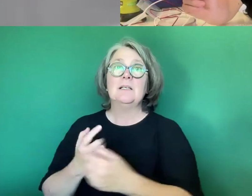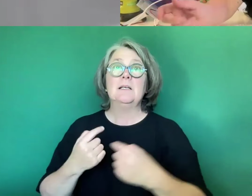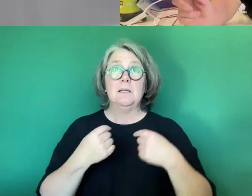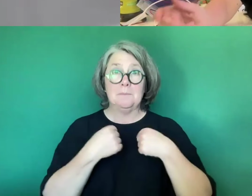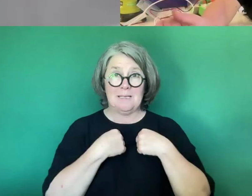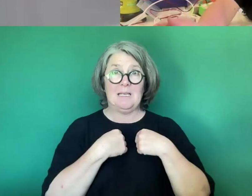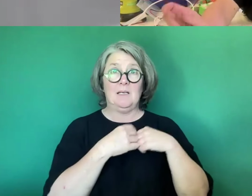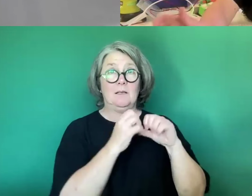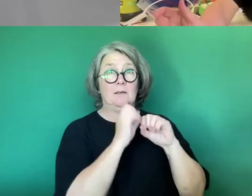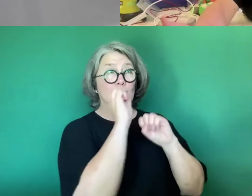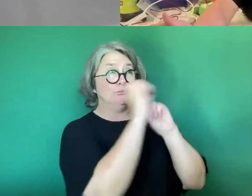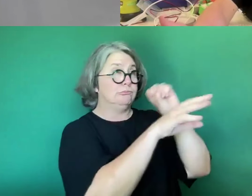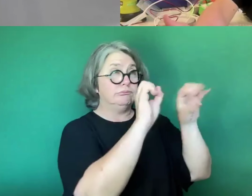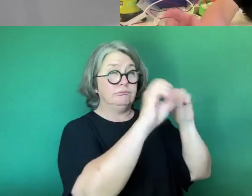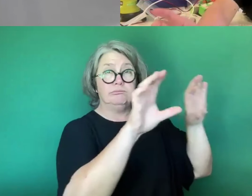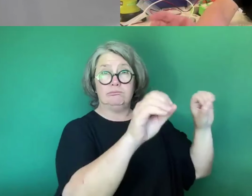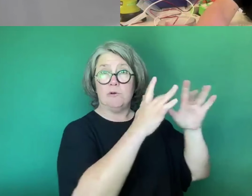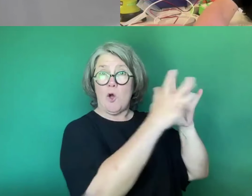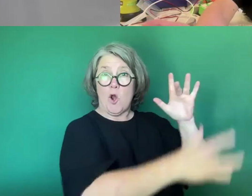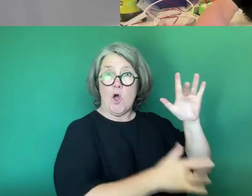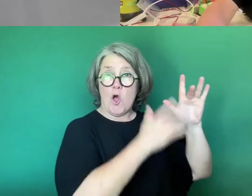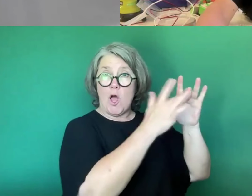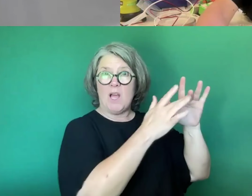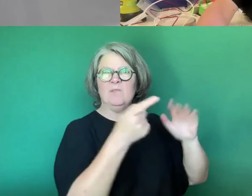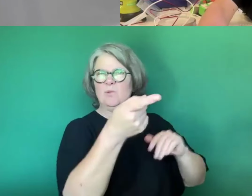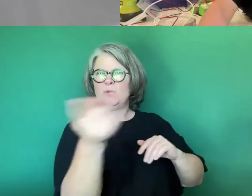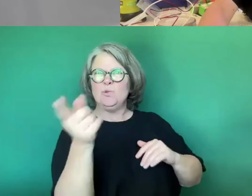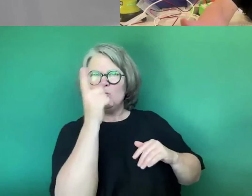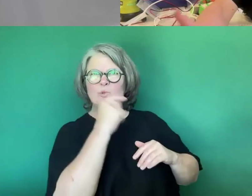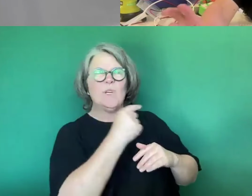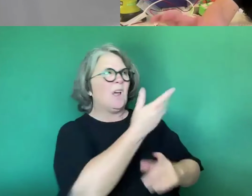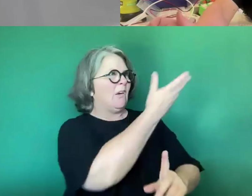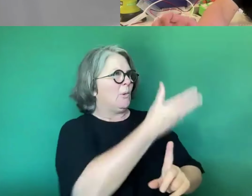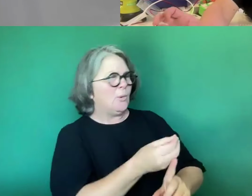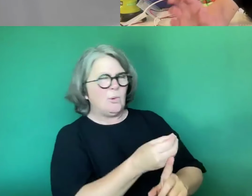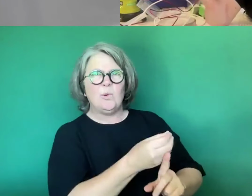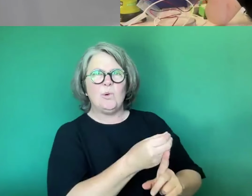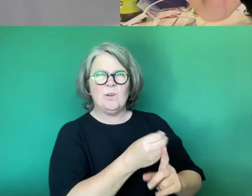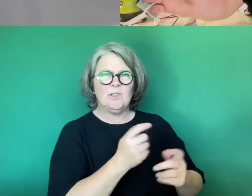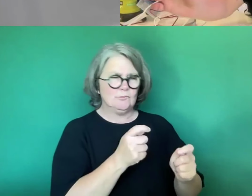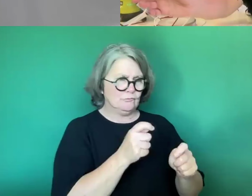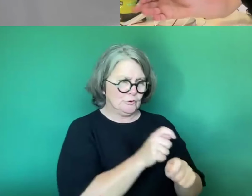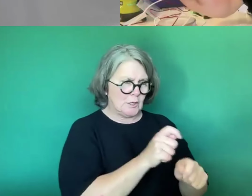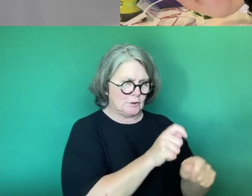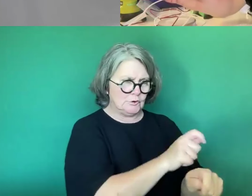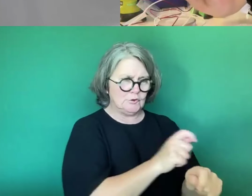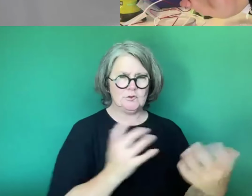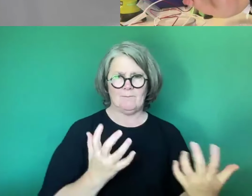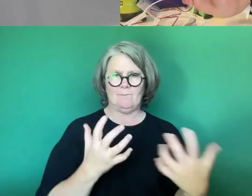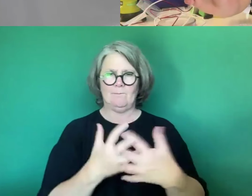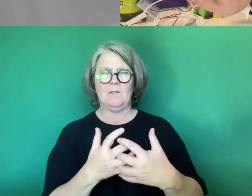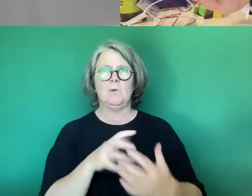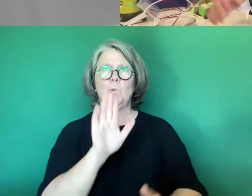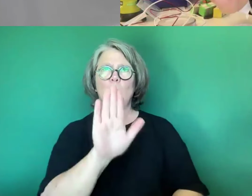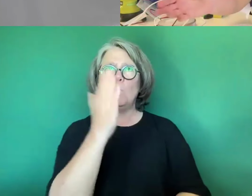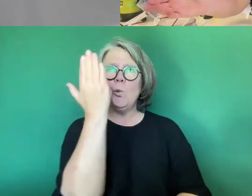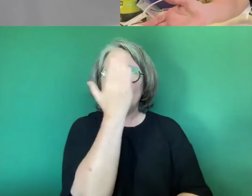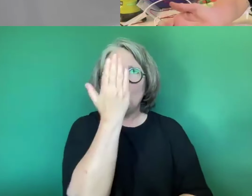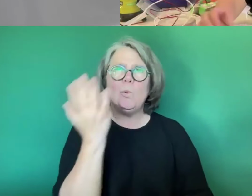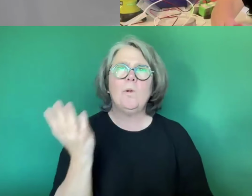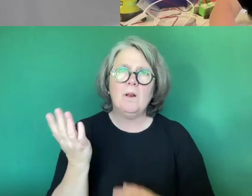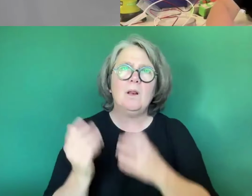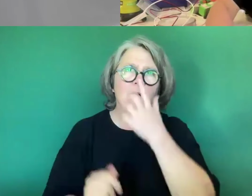to what you need for your school and your student, because I wasn't quite sure how to deal with that. The other thing I've done is how to integrate it into different